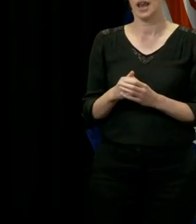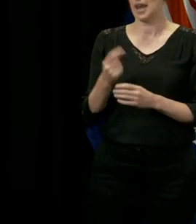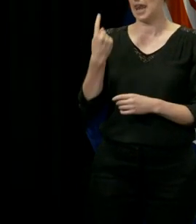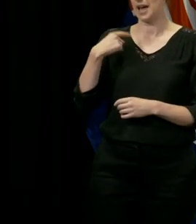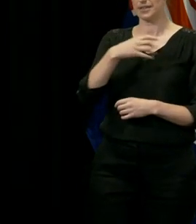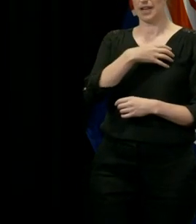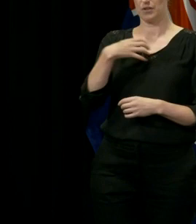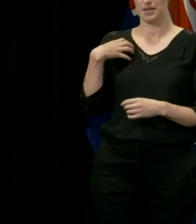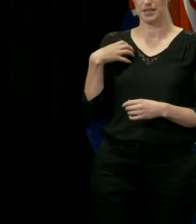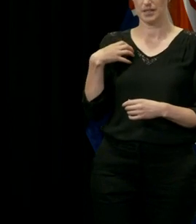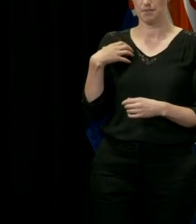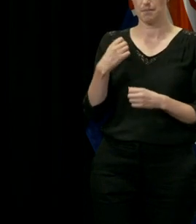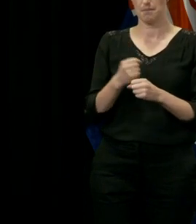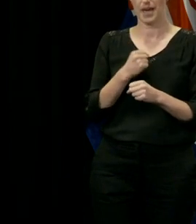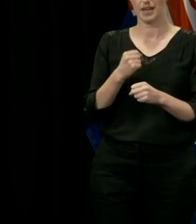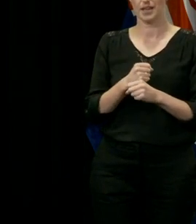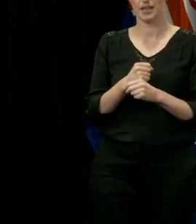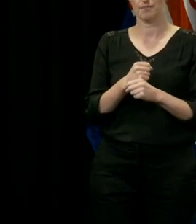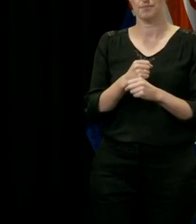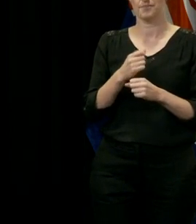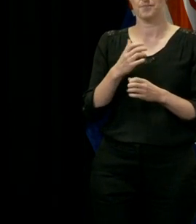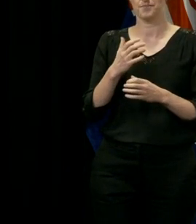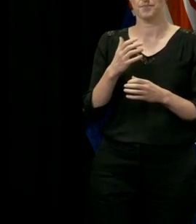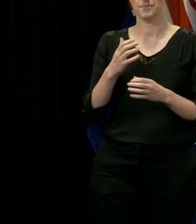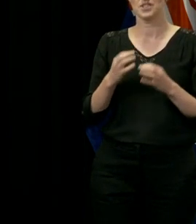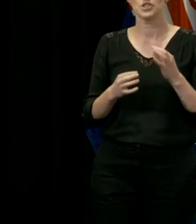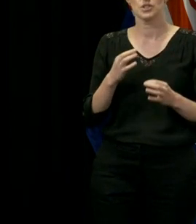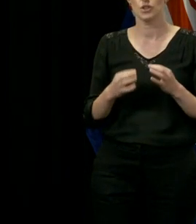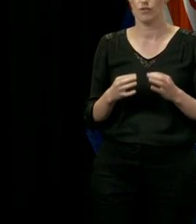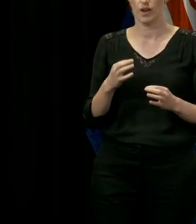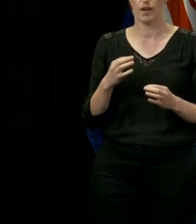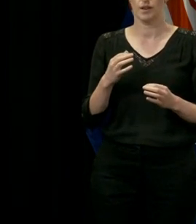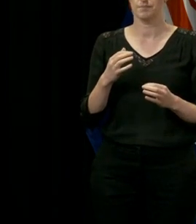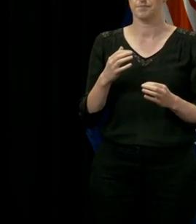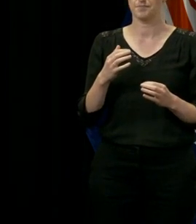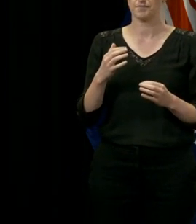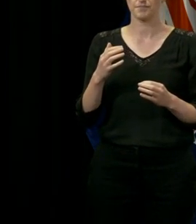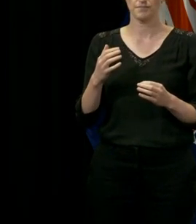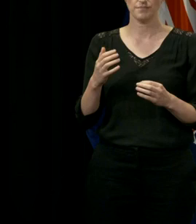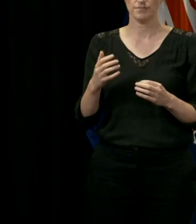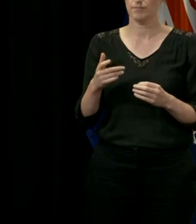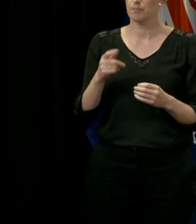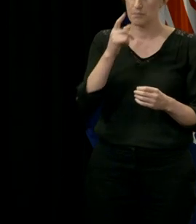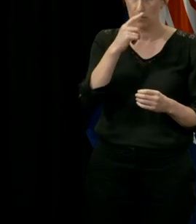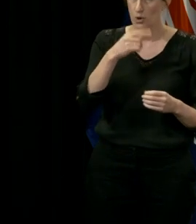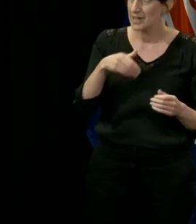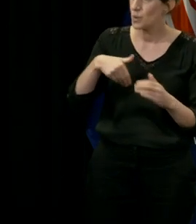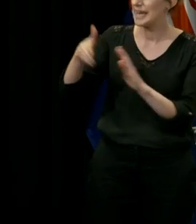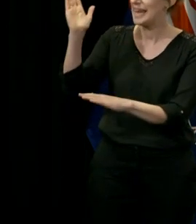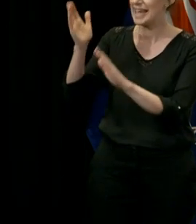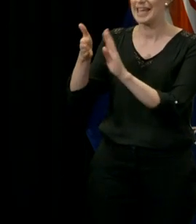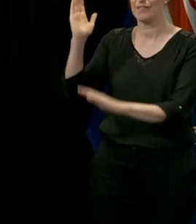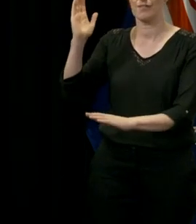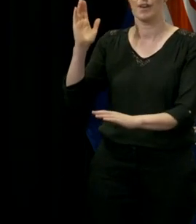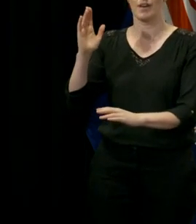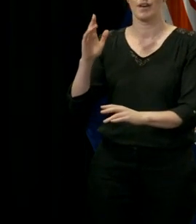government, to be low-wage workers who would have to leave New Zealand rather than being able to access renewal, and we've already dealt with that